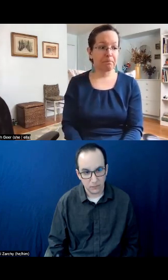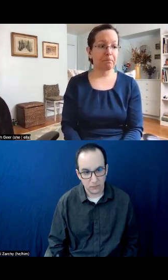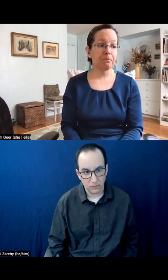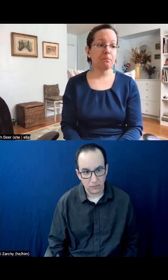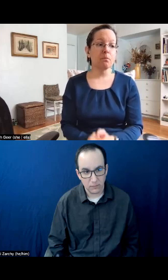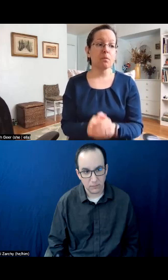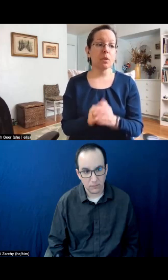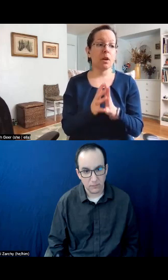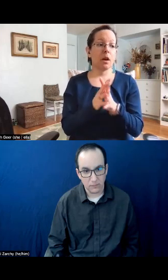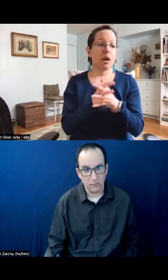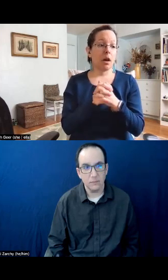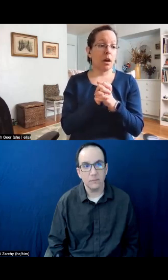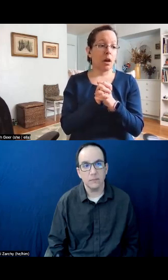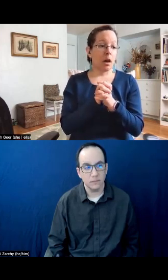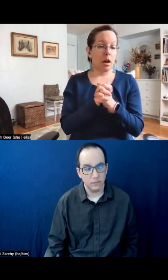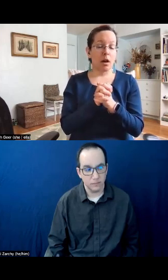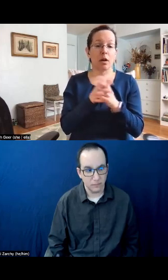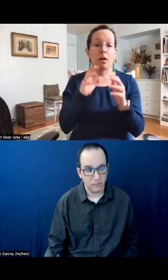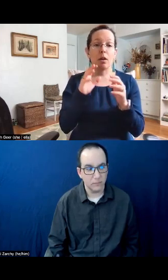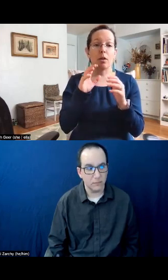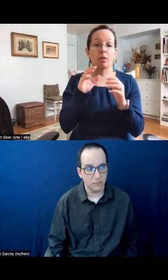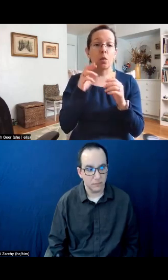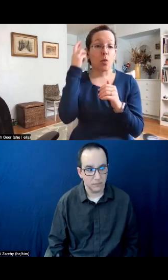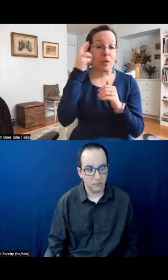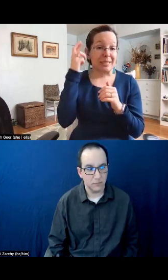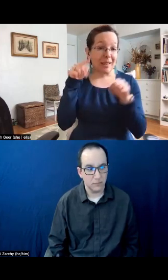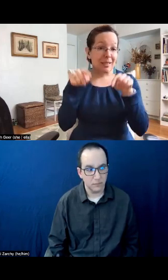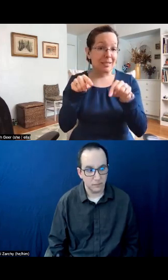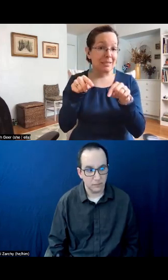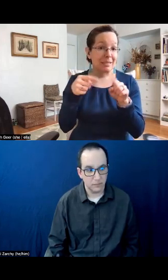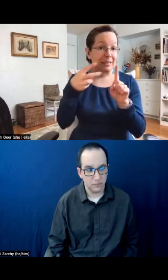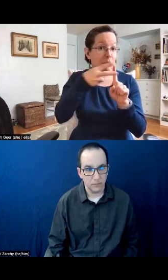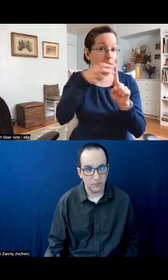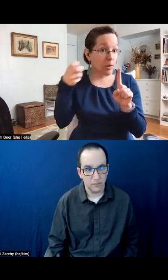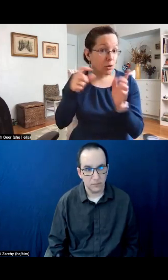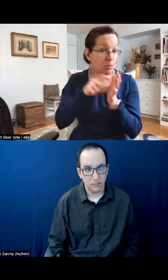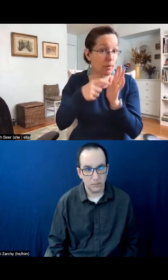versus development. So to develop versus development would be another.